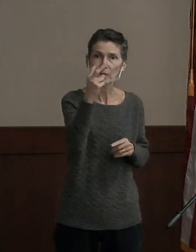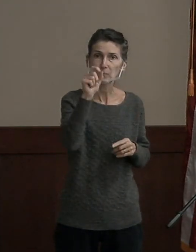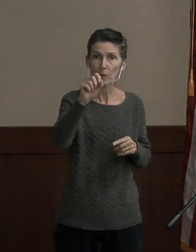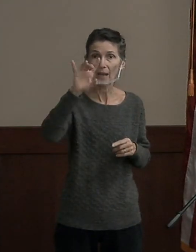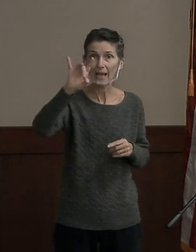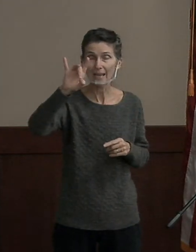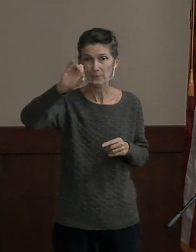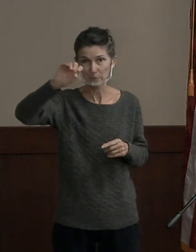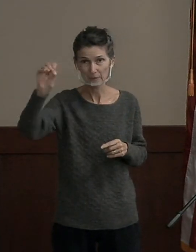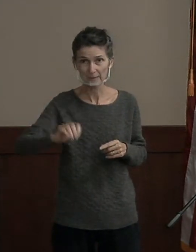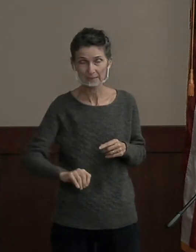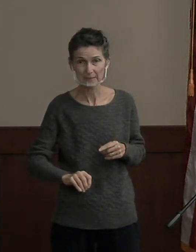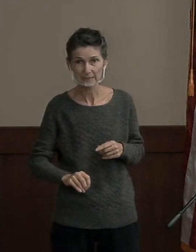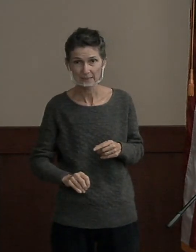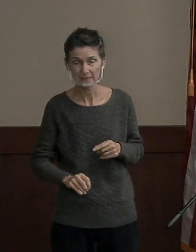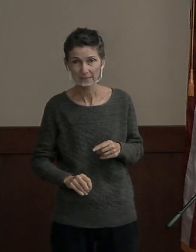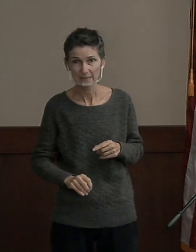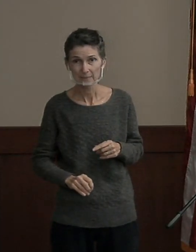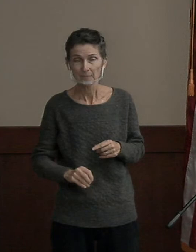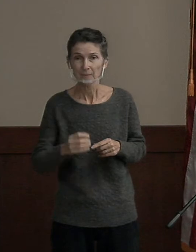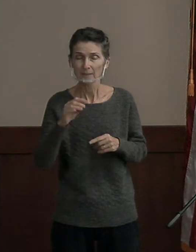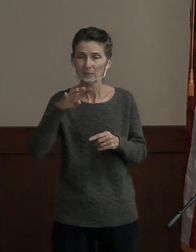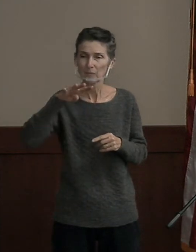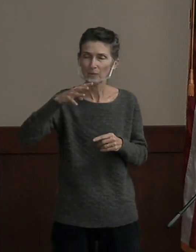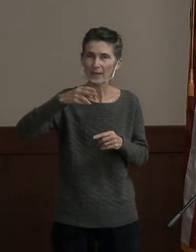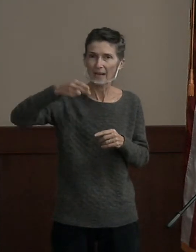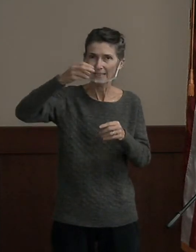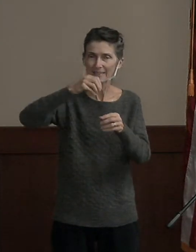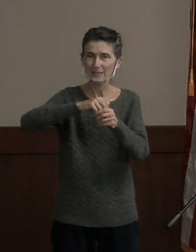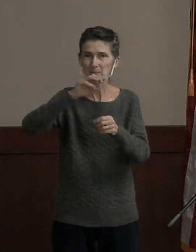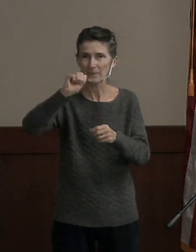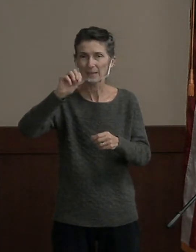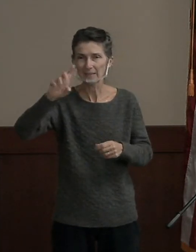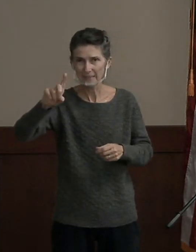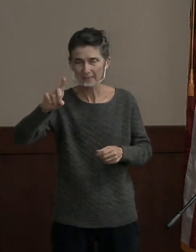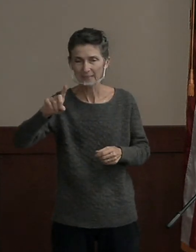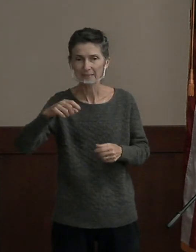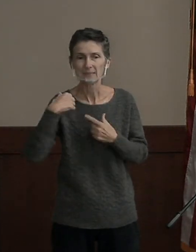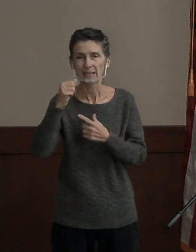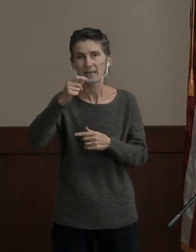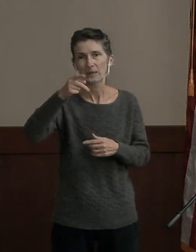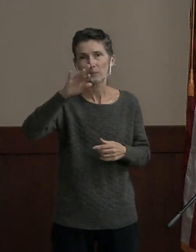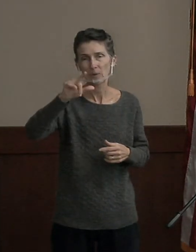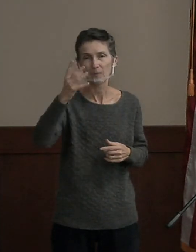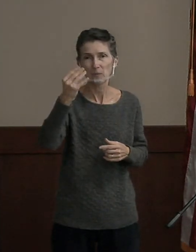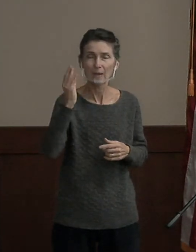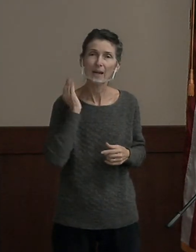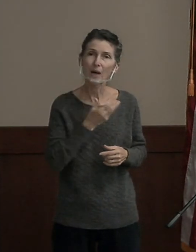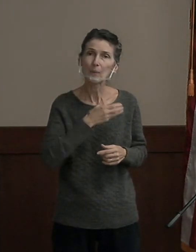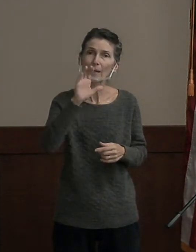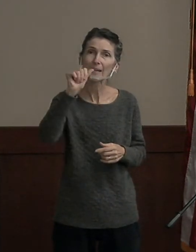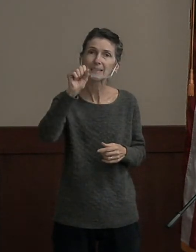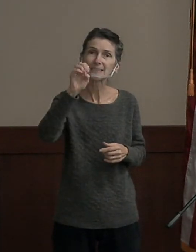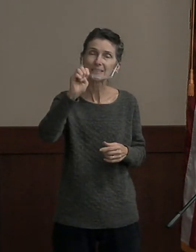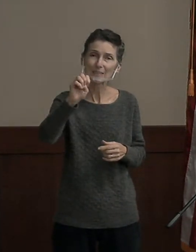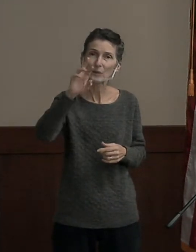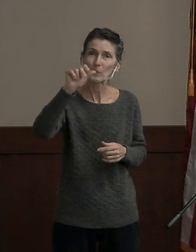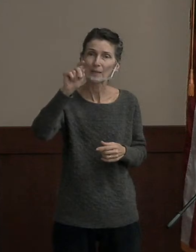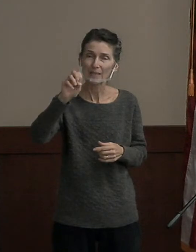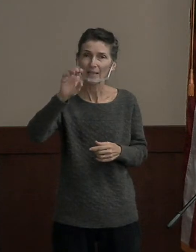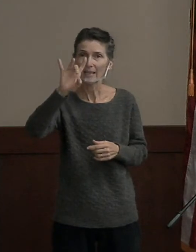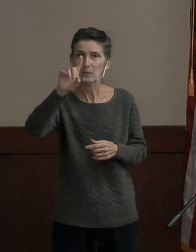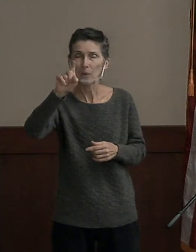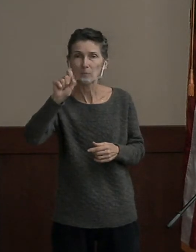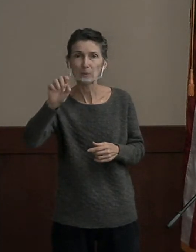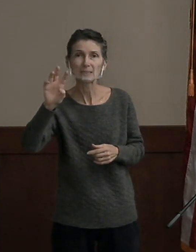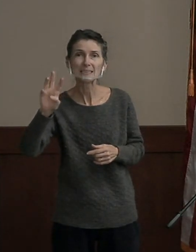12.8%, which is fourth highest in Maryland and our highest since April 14th. And our case rate is